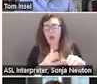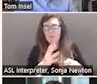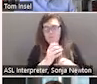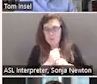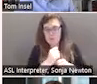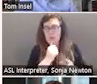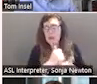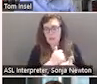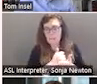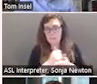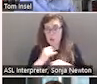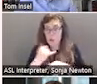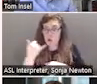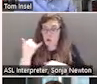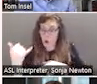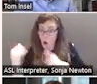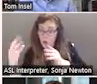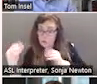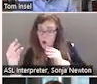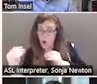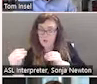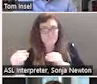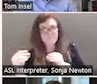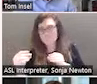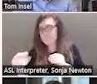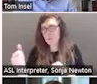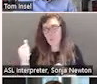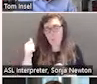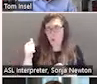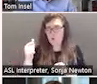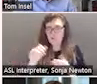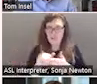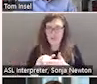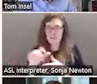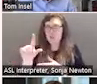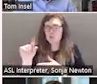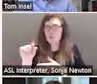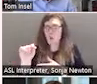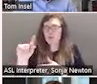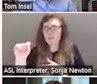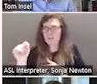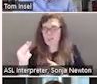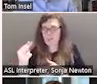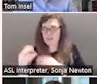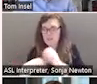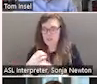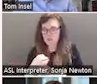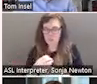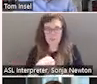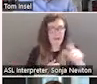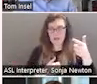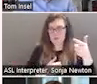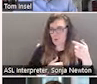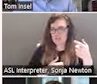making a call. So when we talk about call lines, that's a 20th century, not a 21st century phenomenon. Of course, there's lots